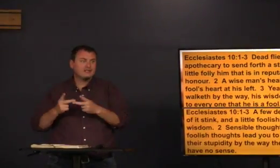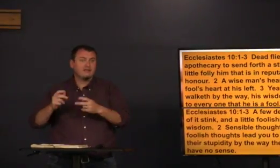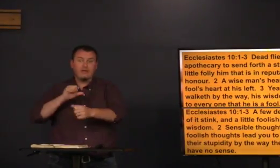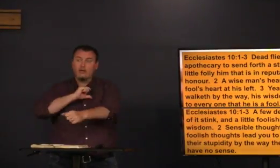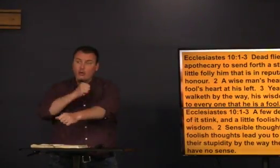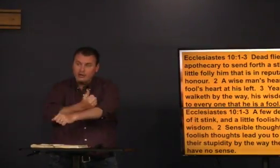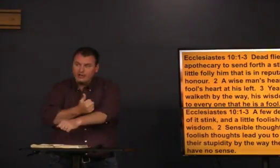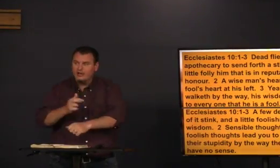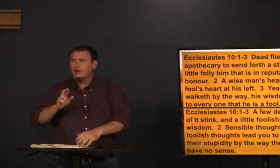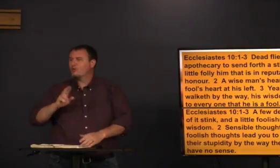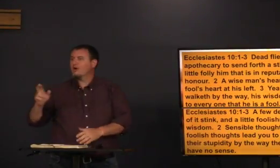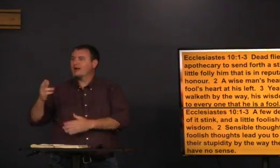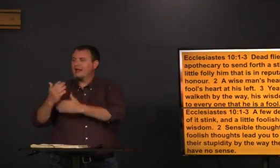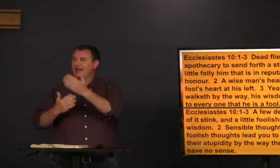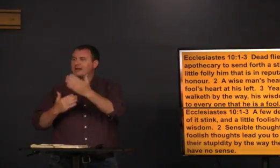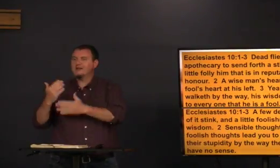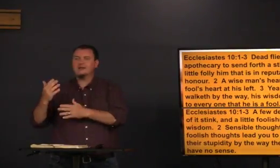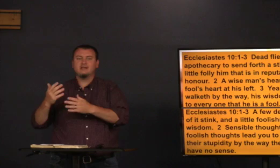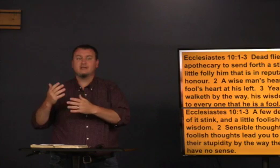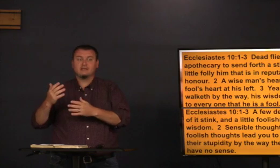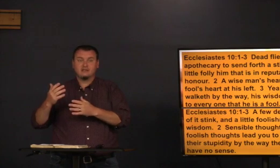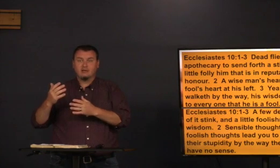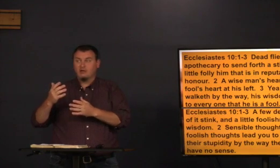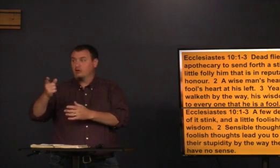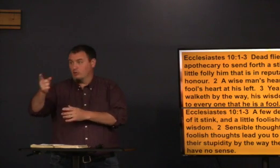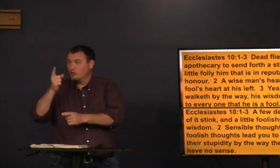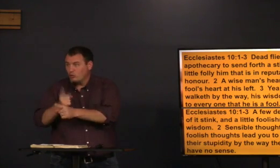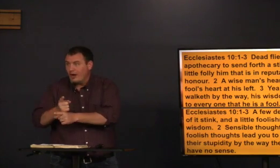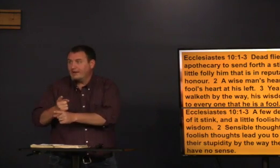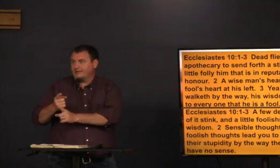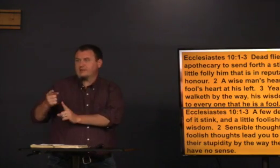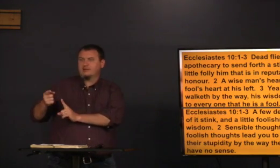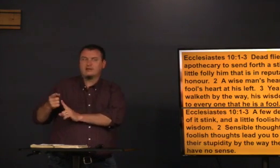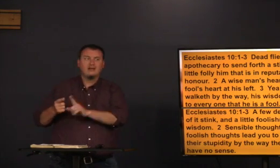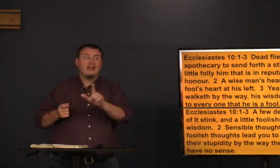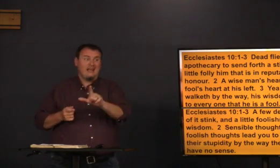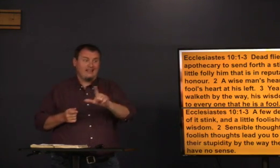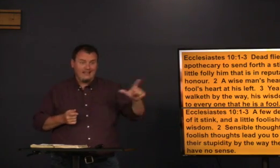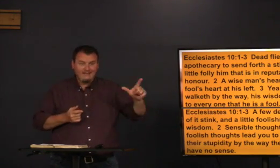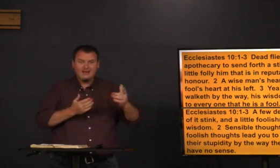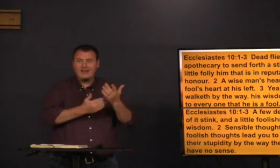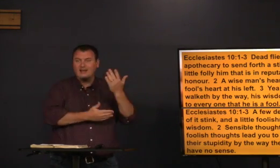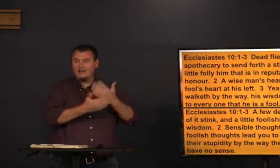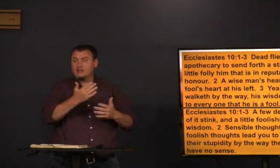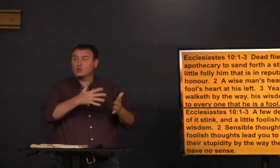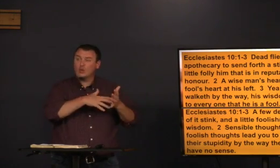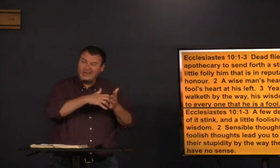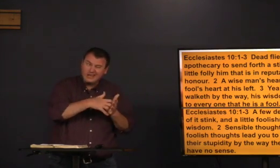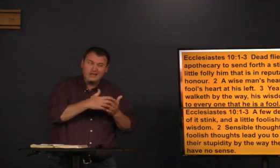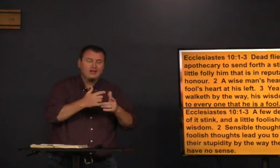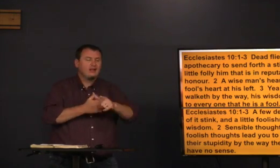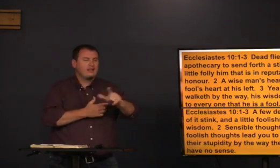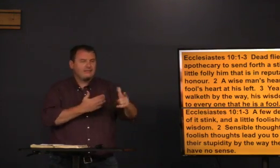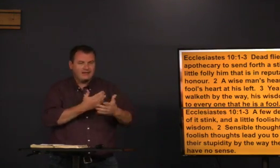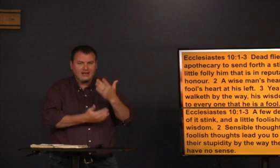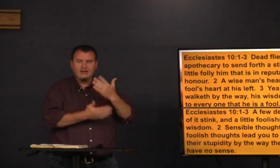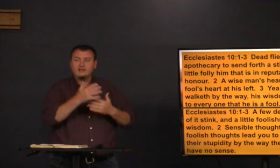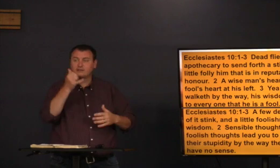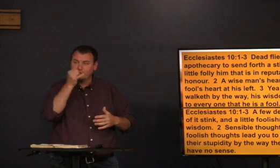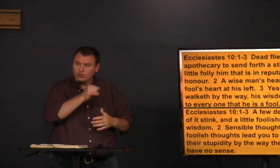of authority, right hand is right, and left hand is weak, left hand is